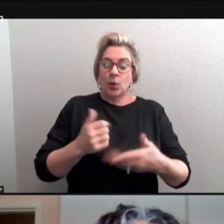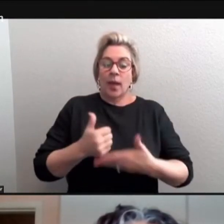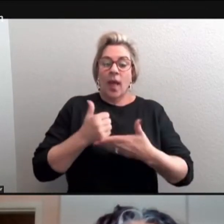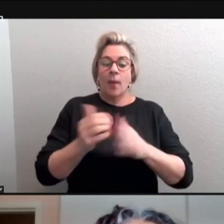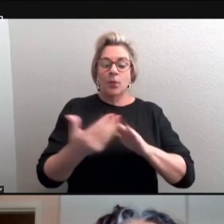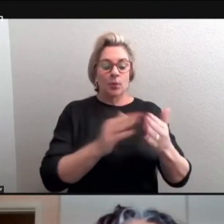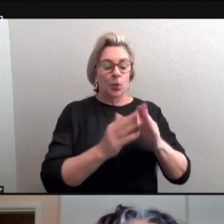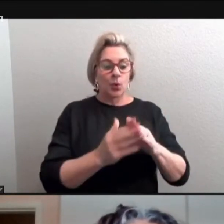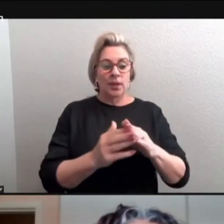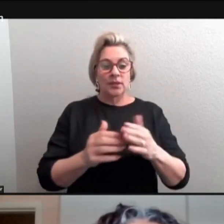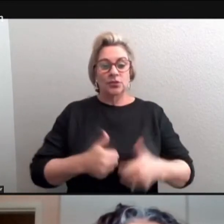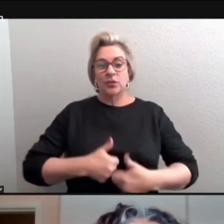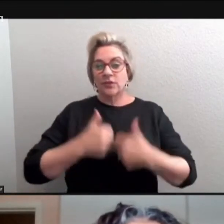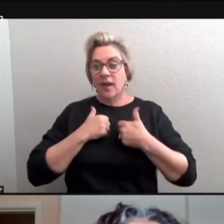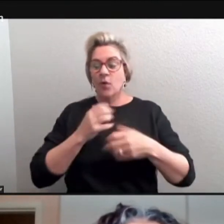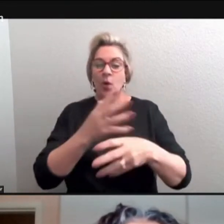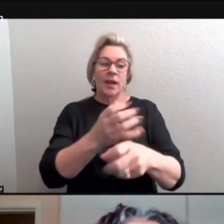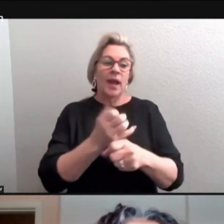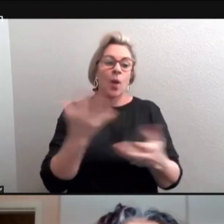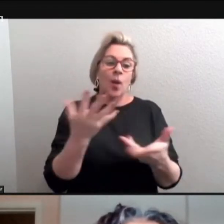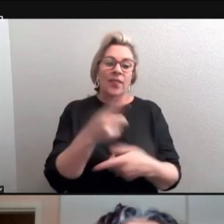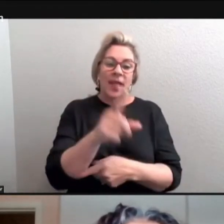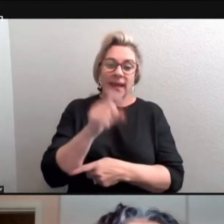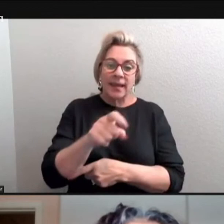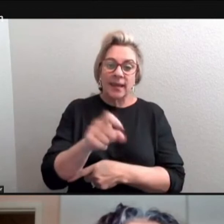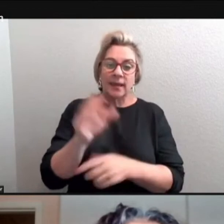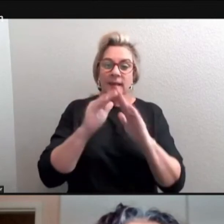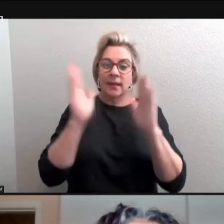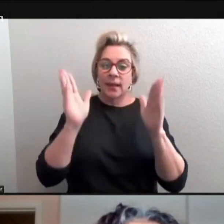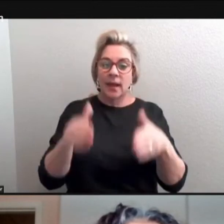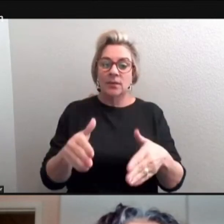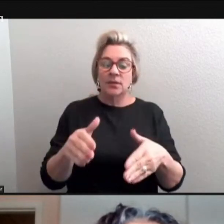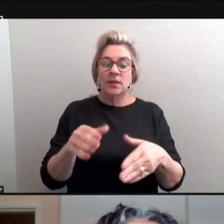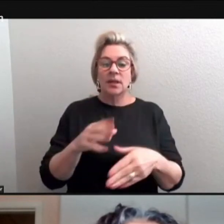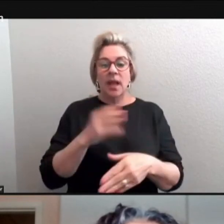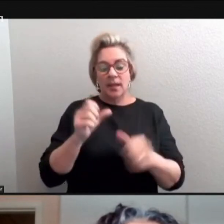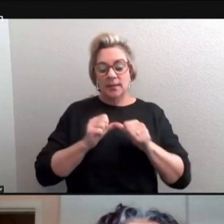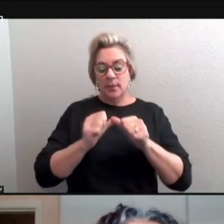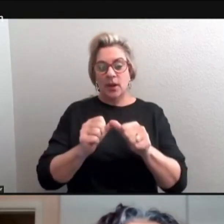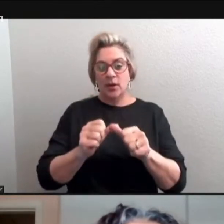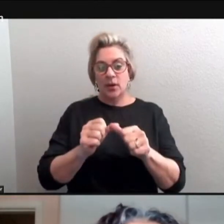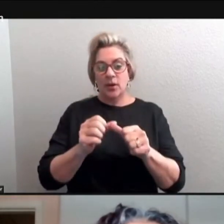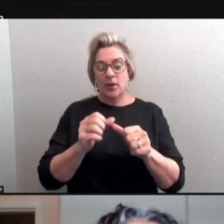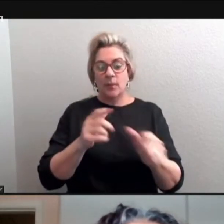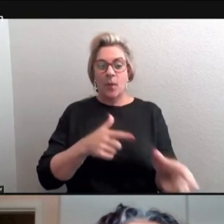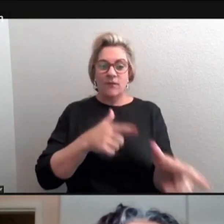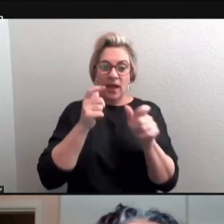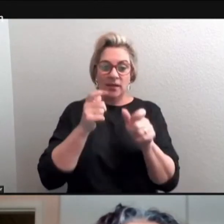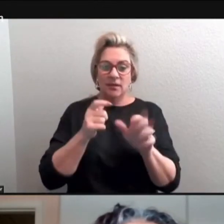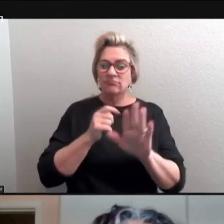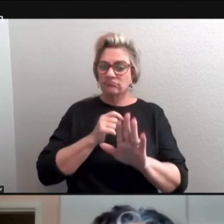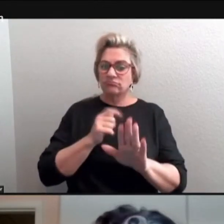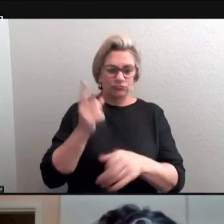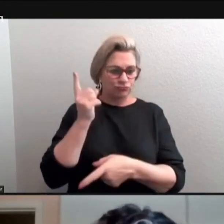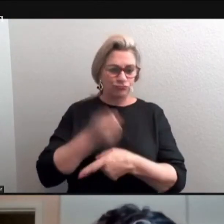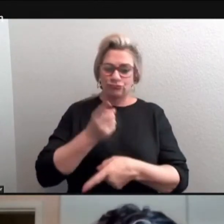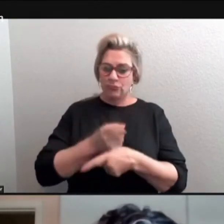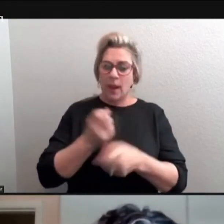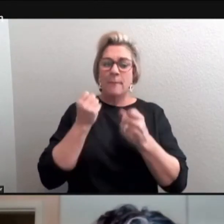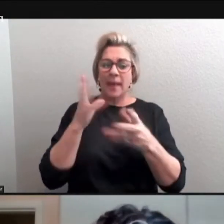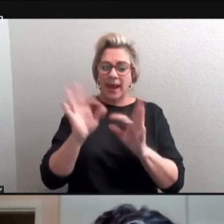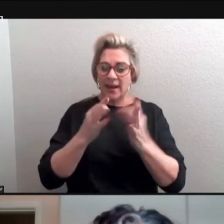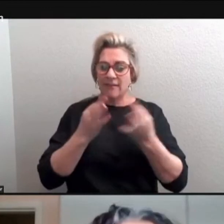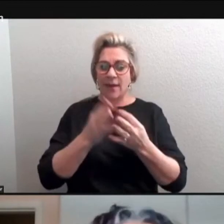sure that people can get housing and stability quickly? So, no, and you're right. And many families are looking